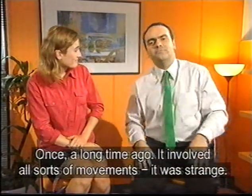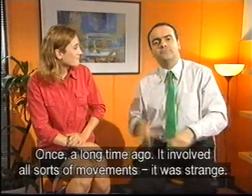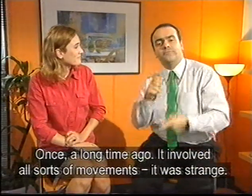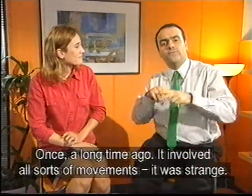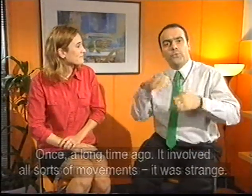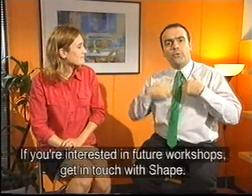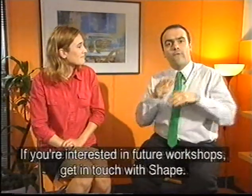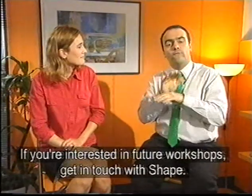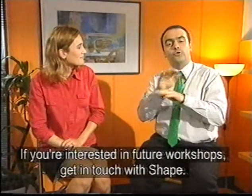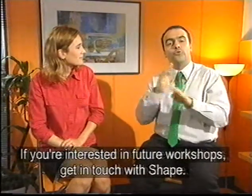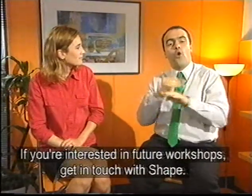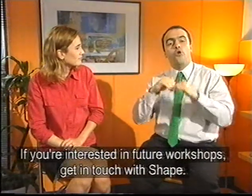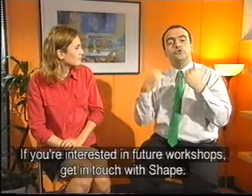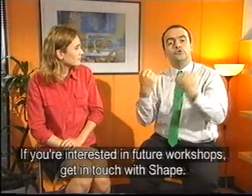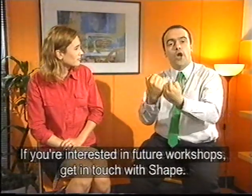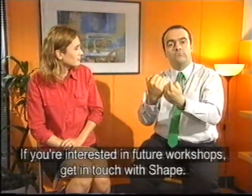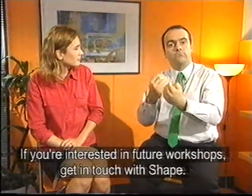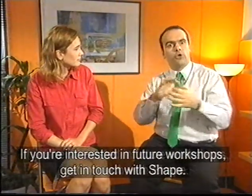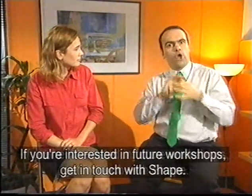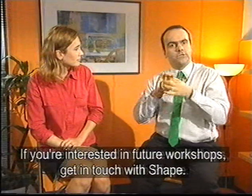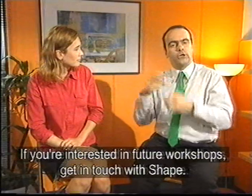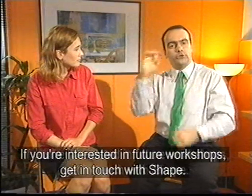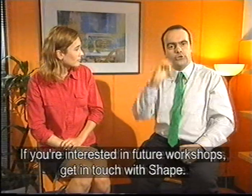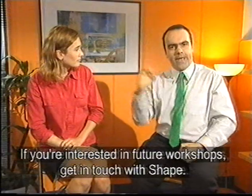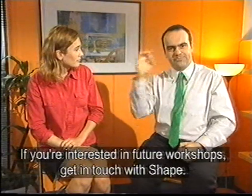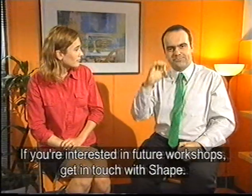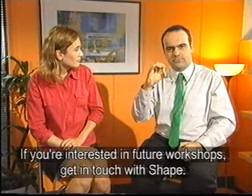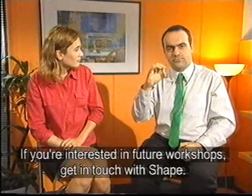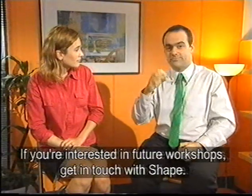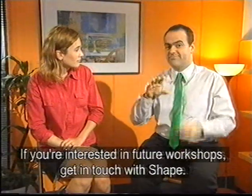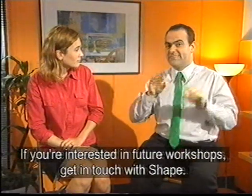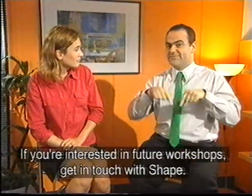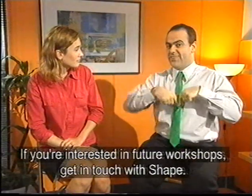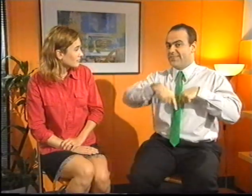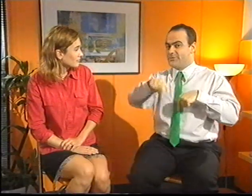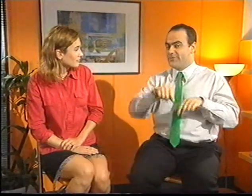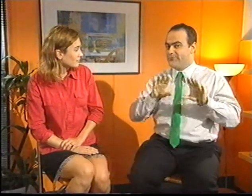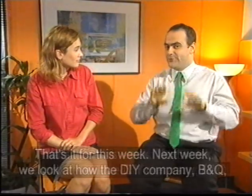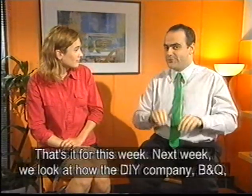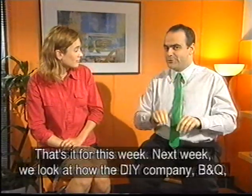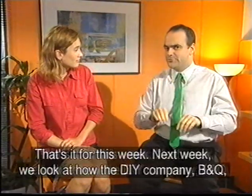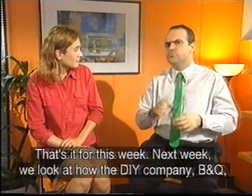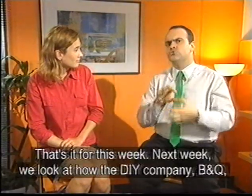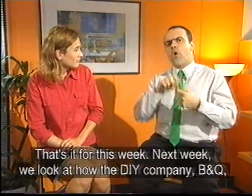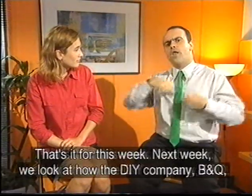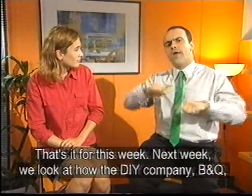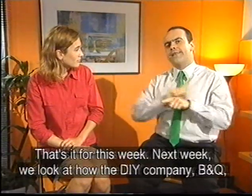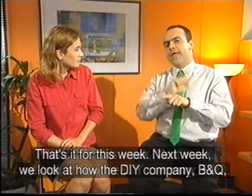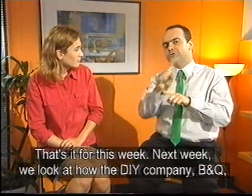strange. Anyway, if you're interested in any future workshops, you can get in touch with Shape. Well, that's it for this week, but